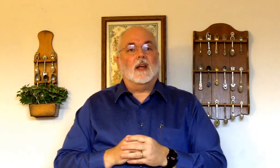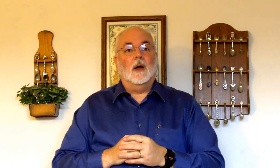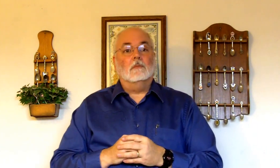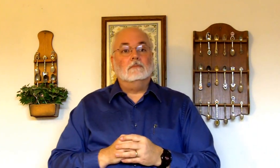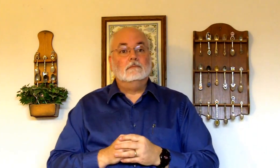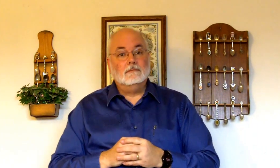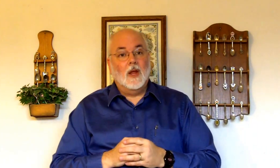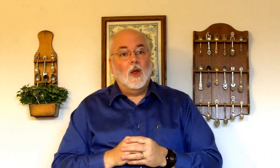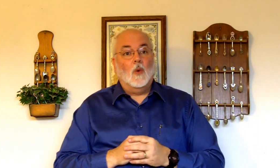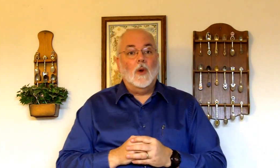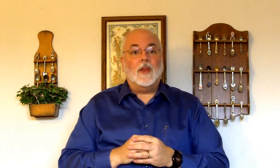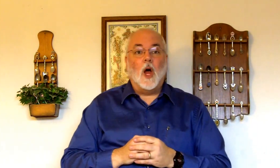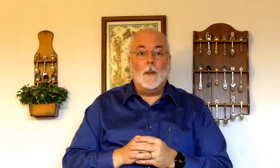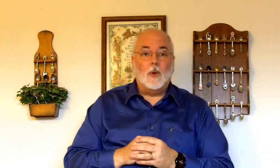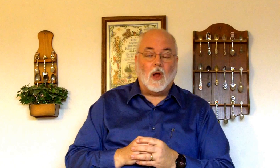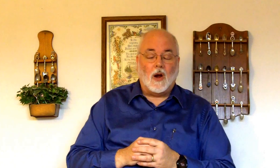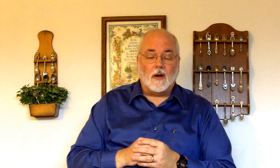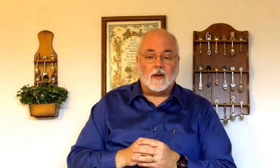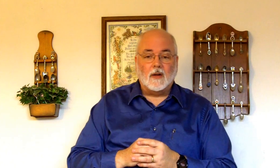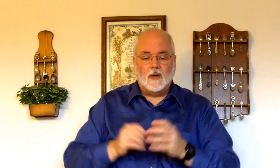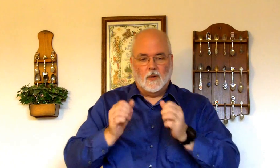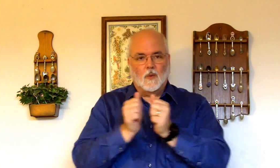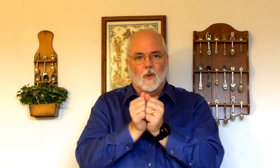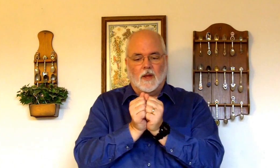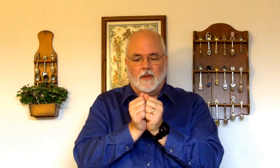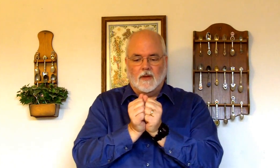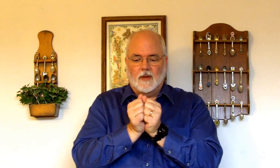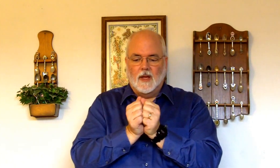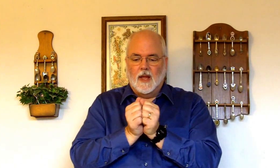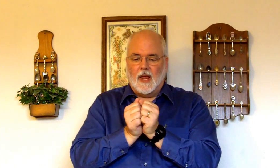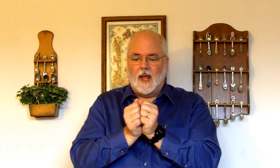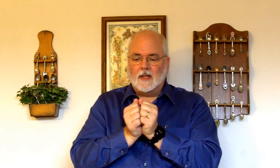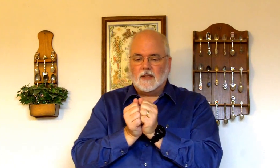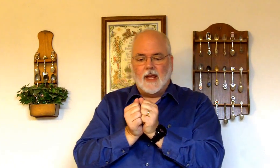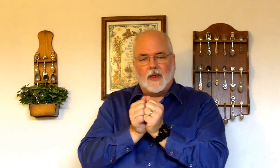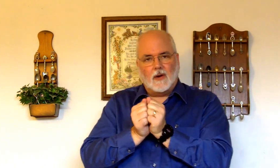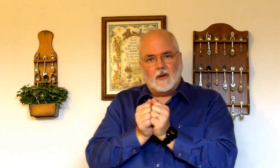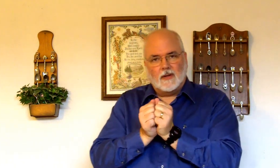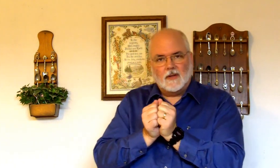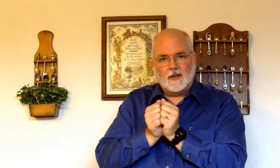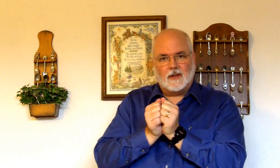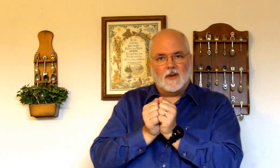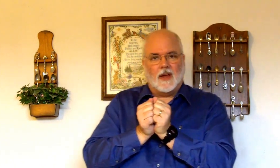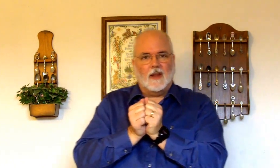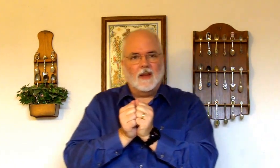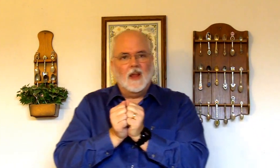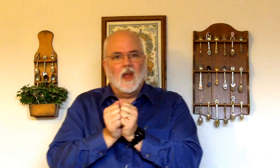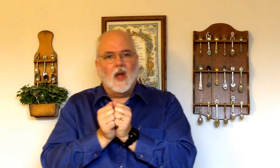come with humble heart, with hands together. Okay?